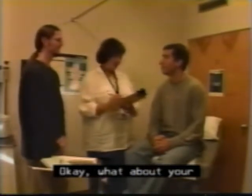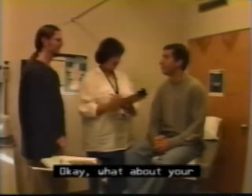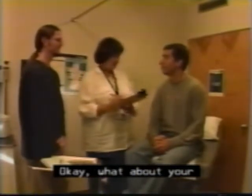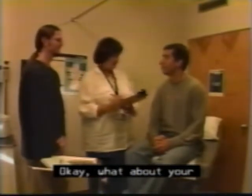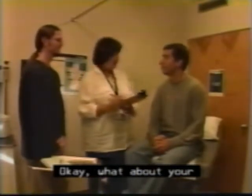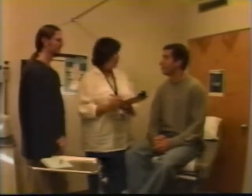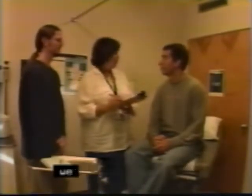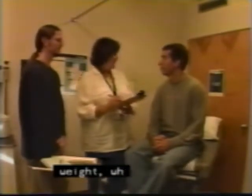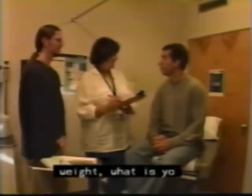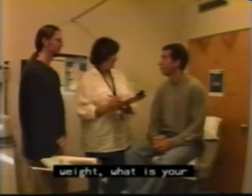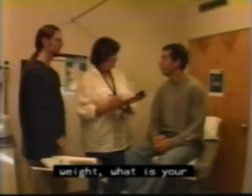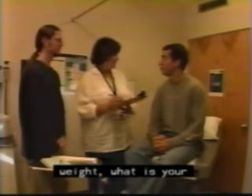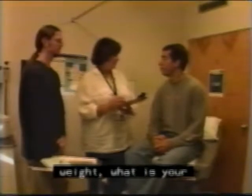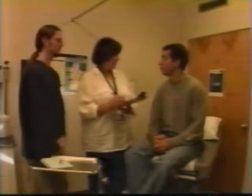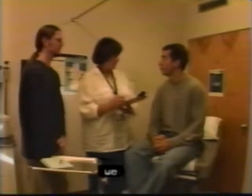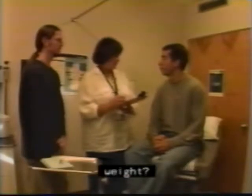Okay, what about your weight? What is your weight?